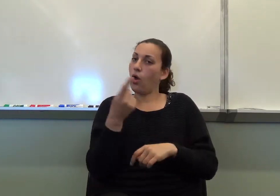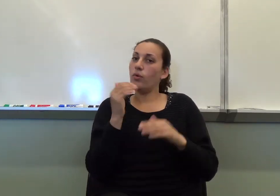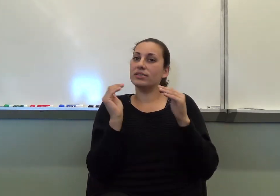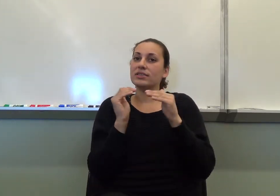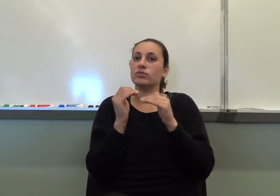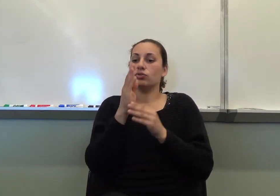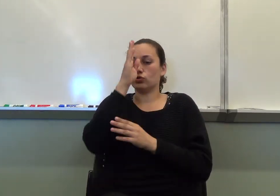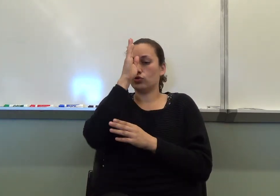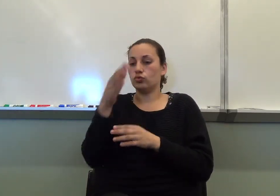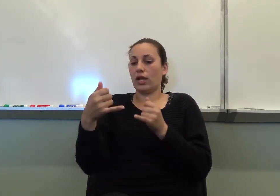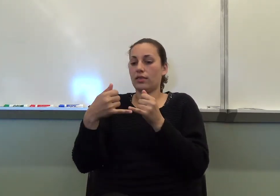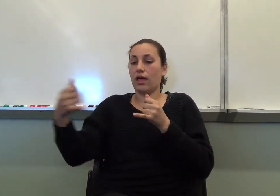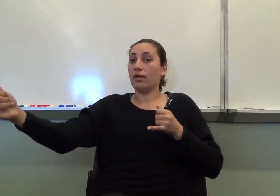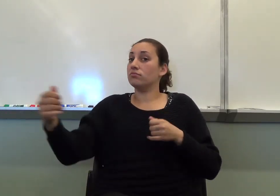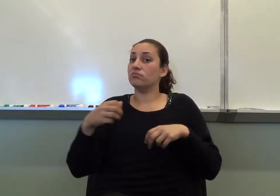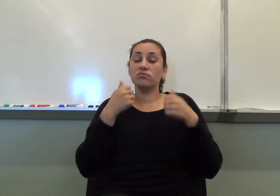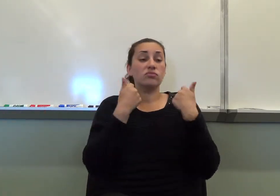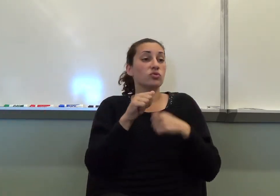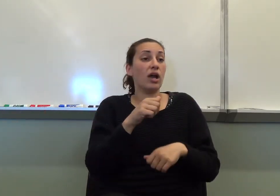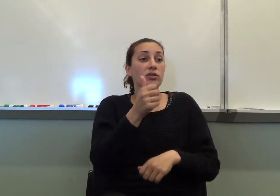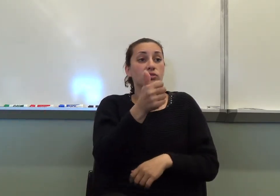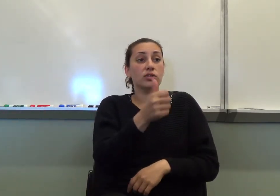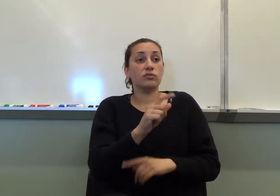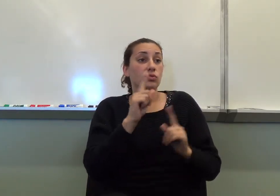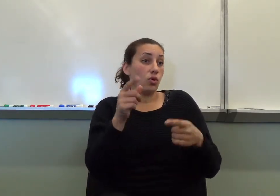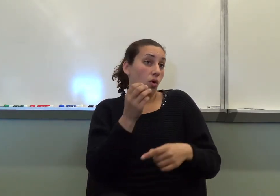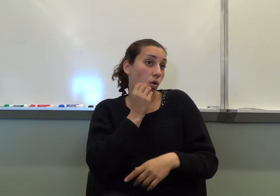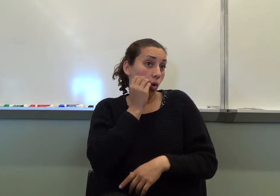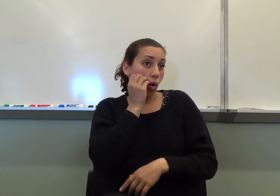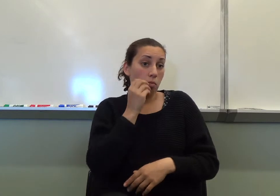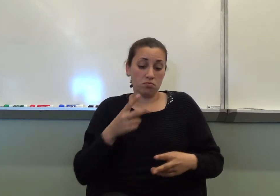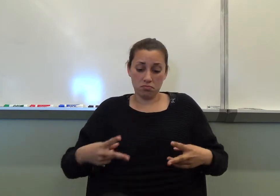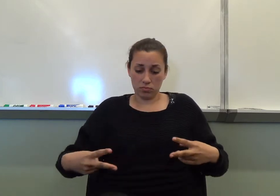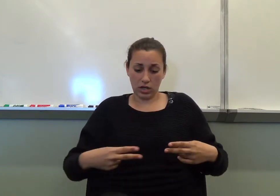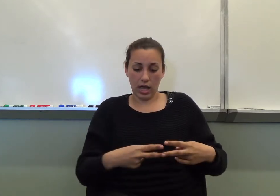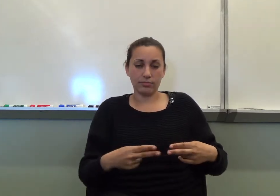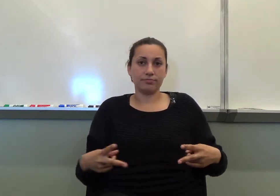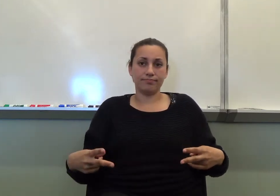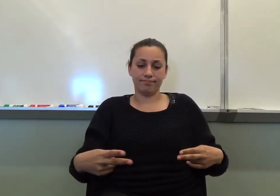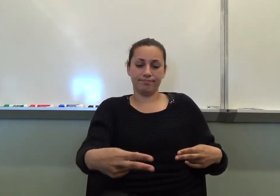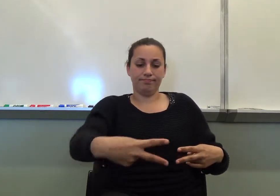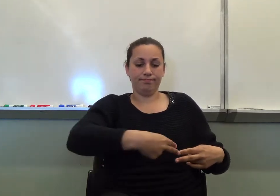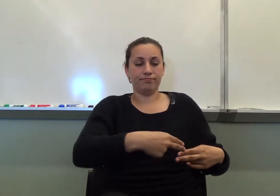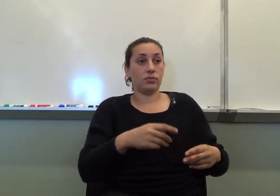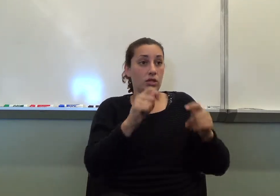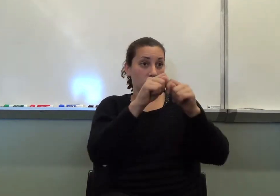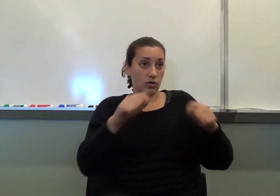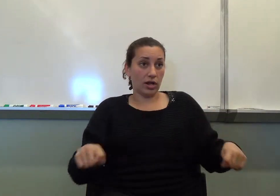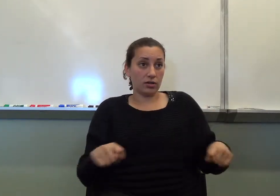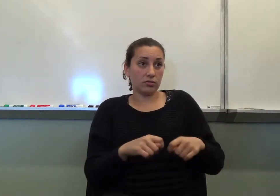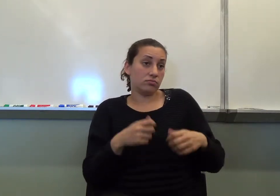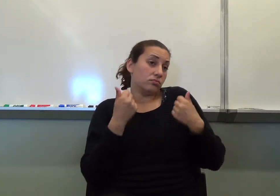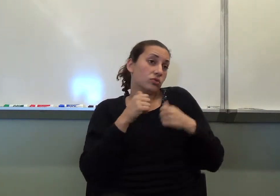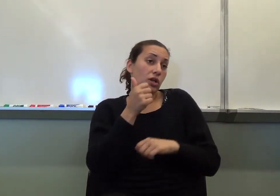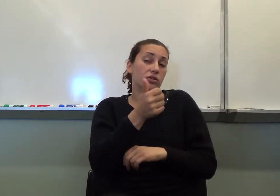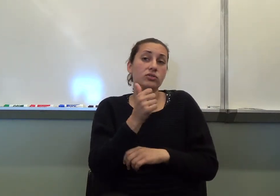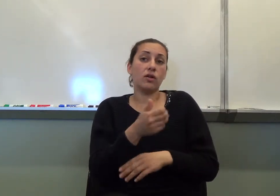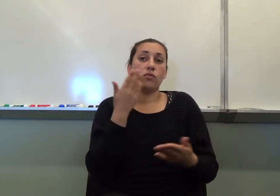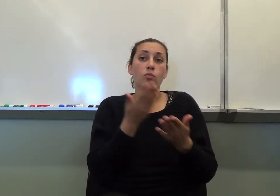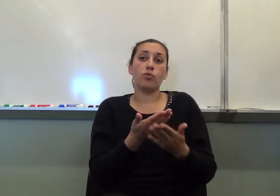thing up into 3 things and line them up and you see, it's a straight line. All right, therefore, this is a geometry theorem.